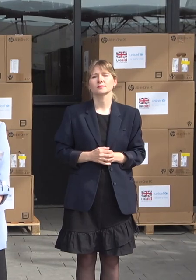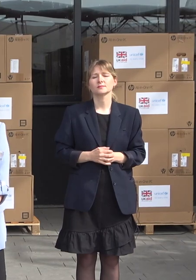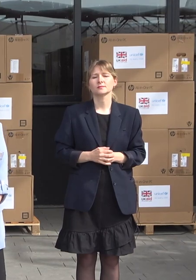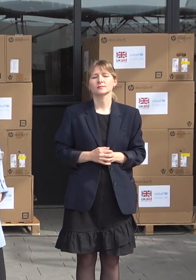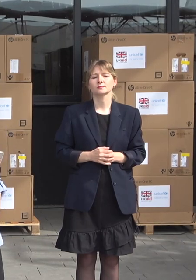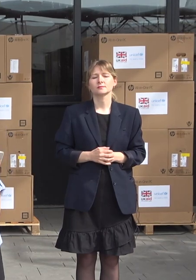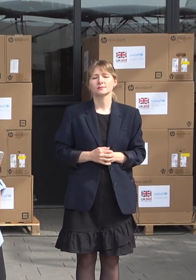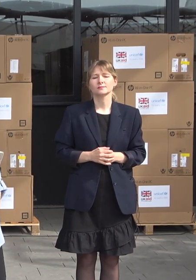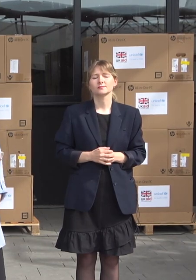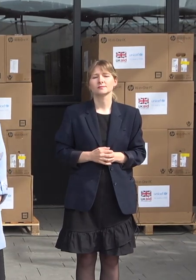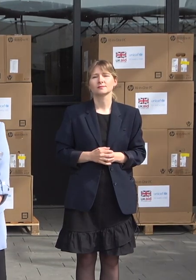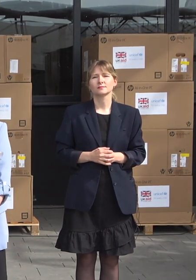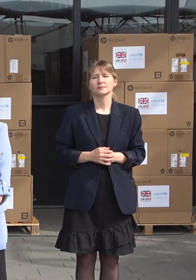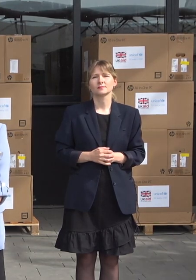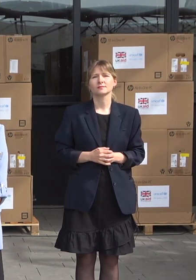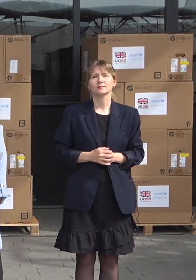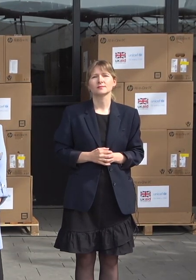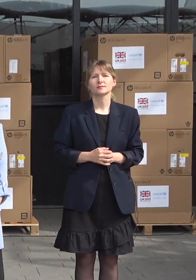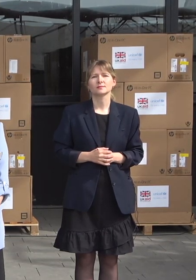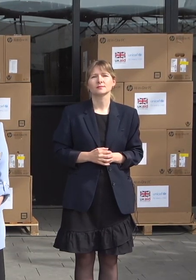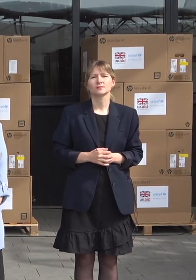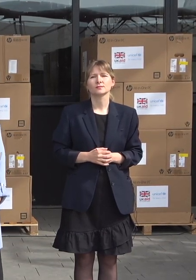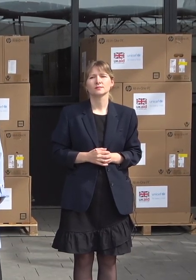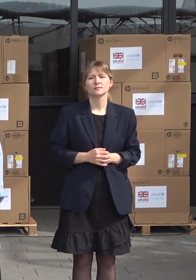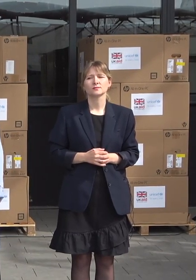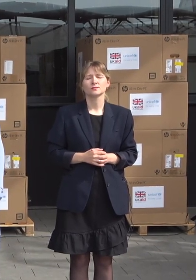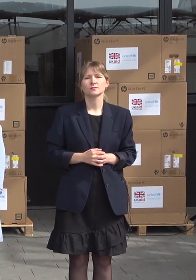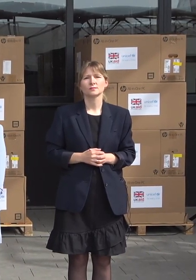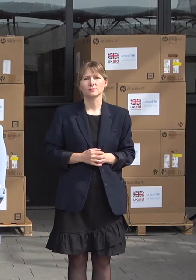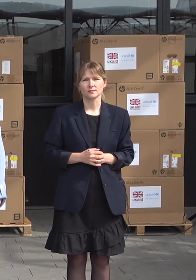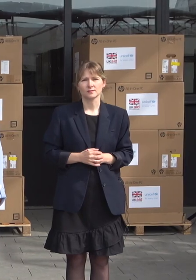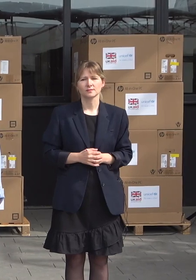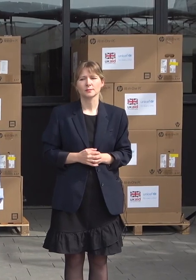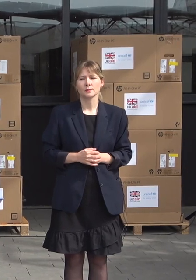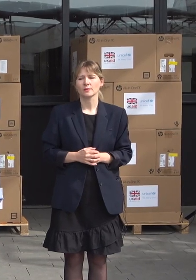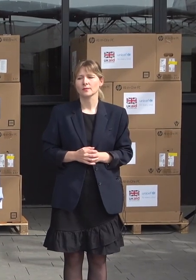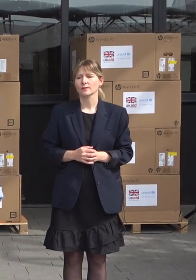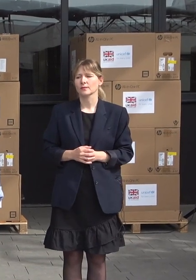of all this ICT equipment that we can see here today to the Ministry of Labor and Social Protection.